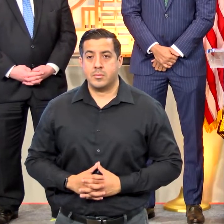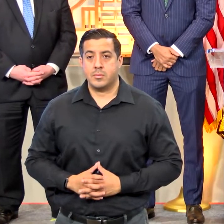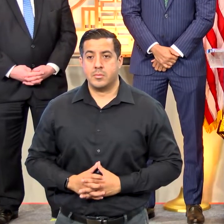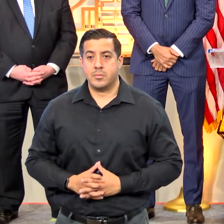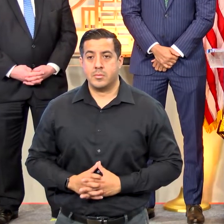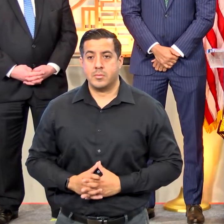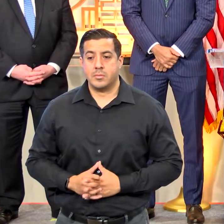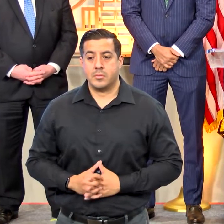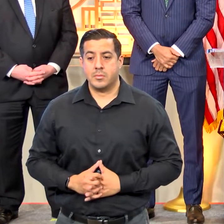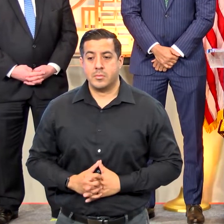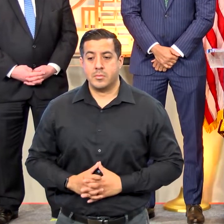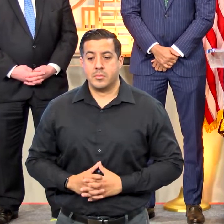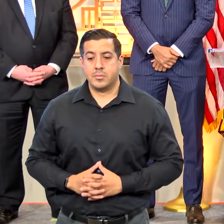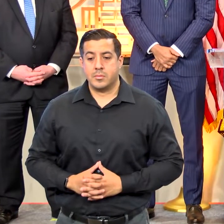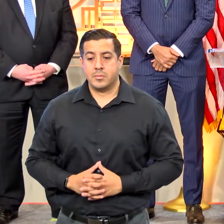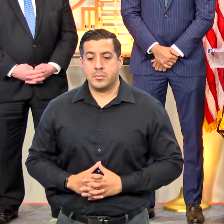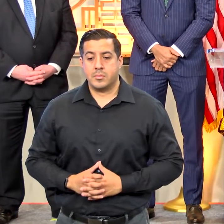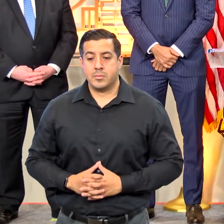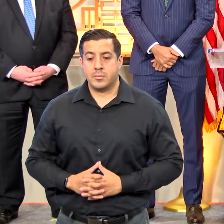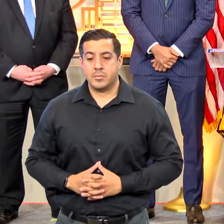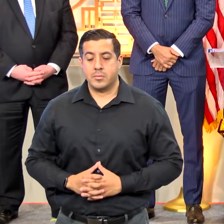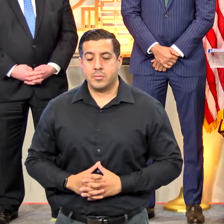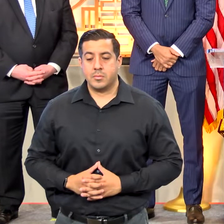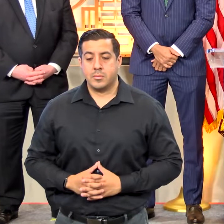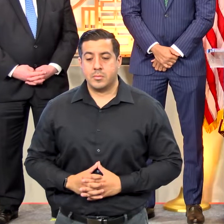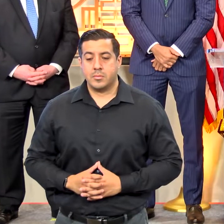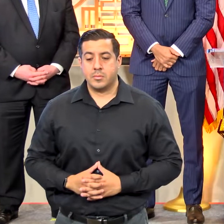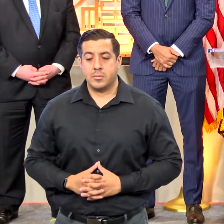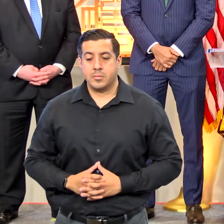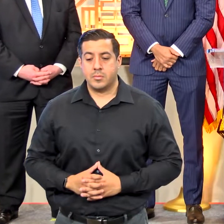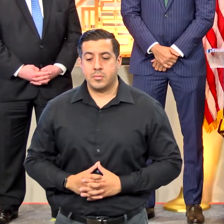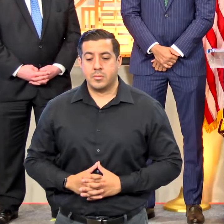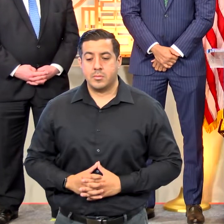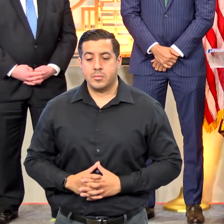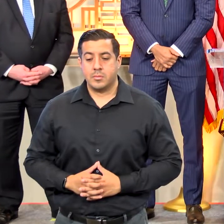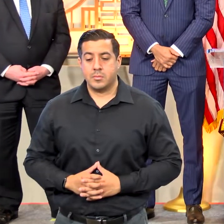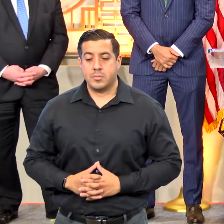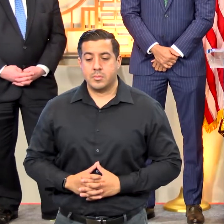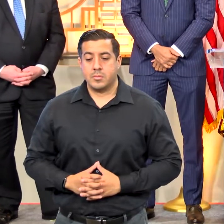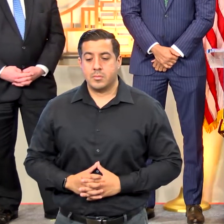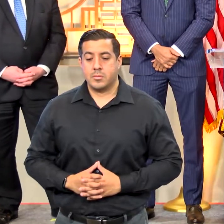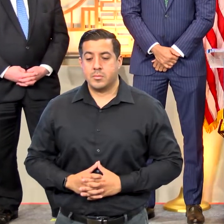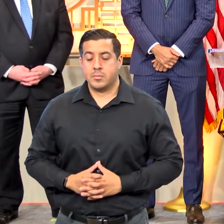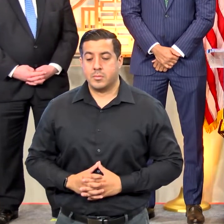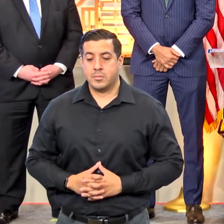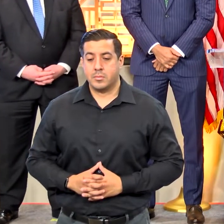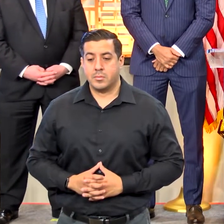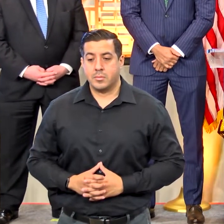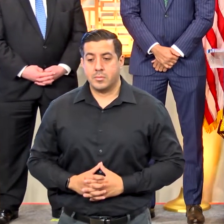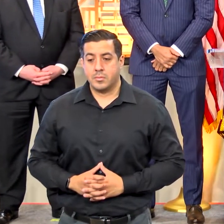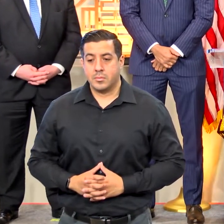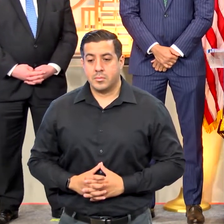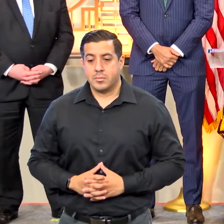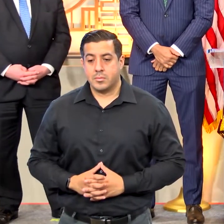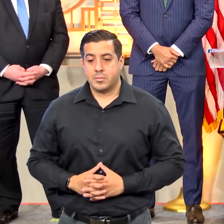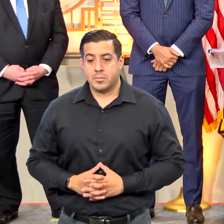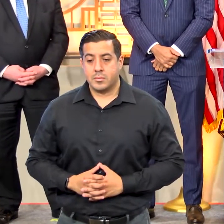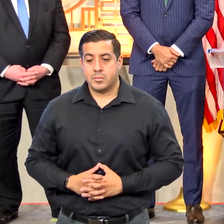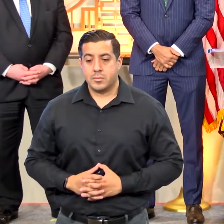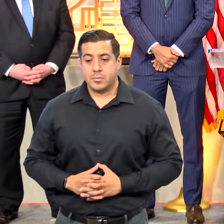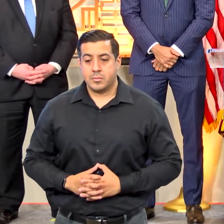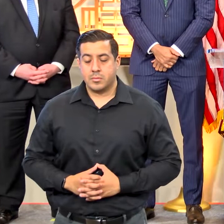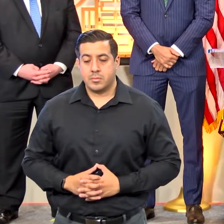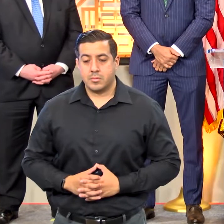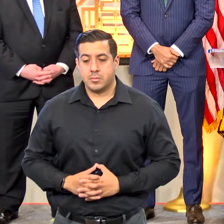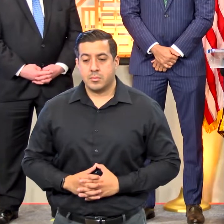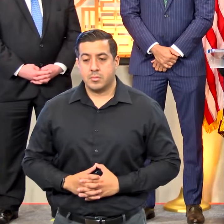ejército de agencias trabajando por esto, vamos a lograr llegar a esa meta y ya vamos muy bien en